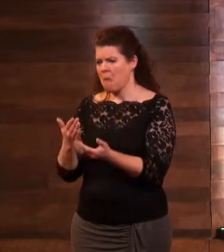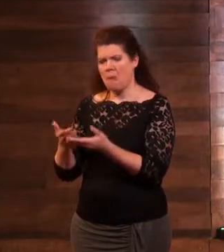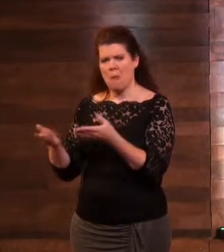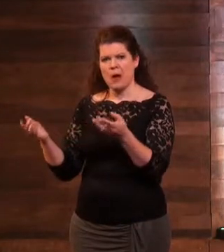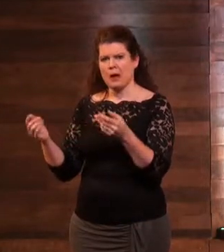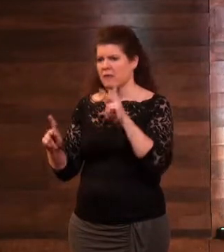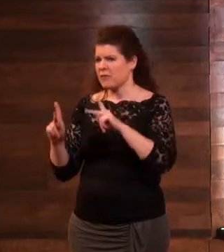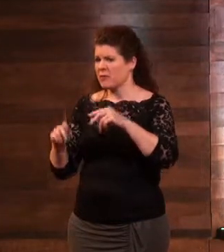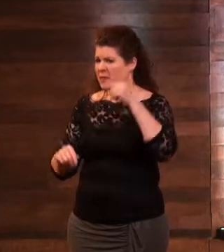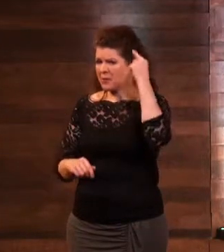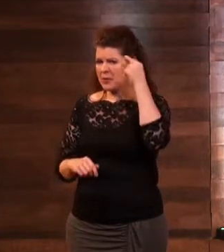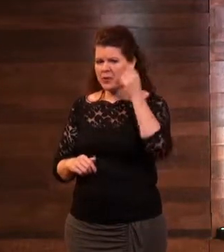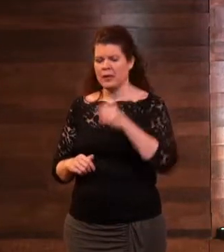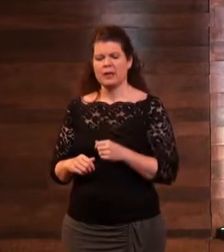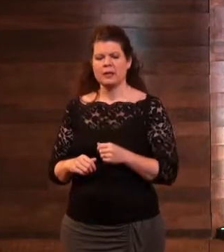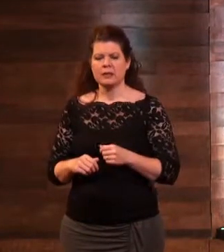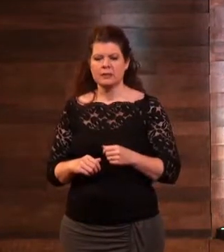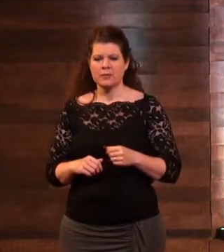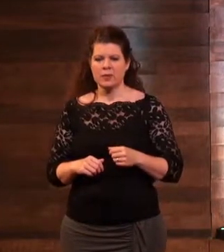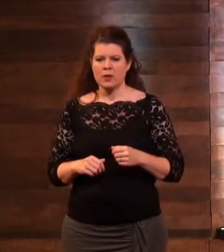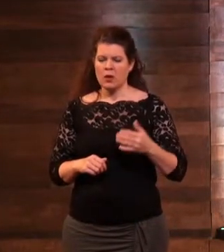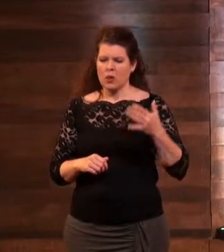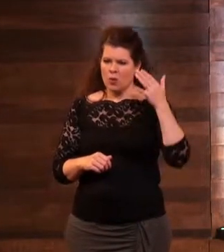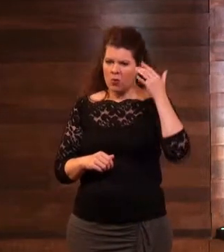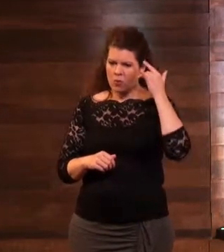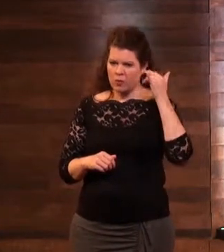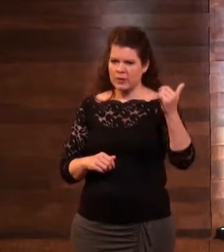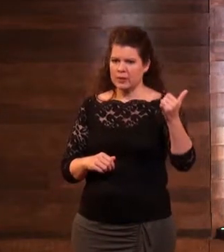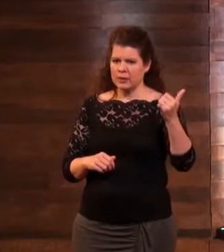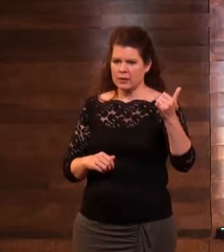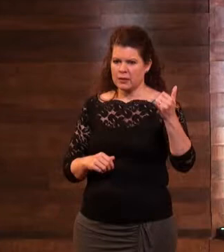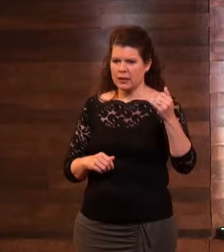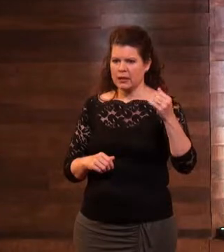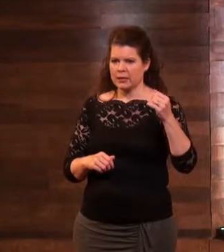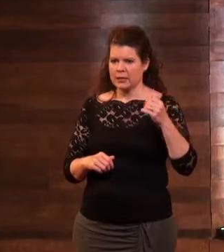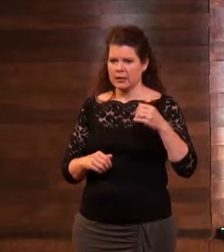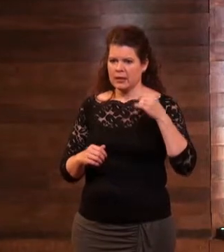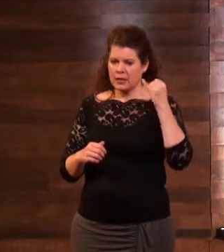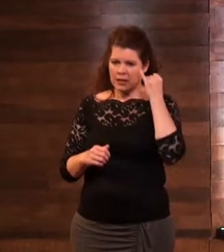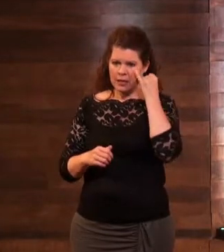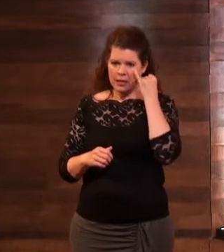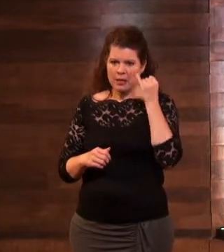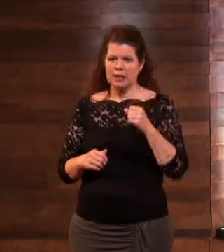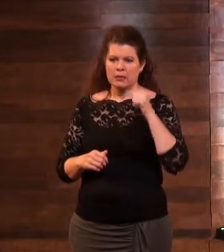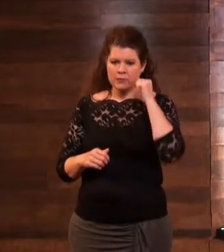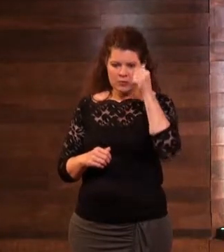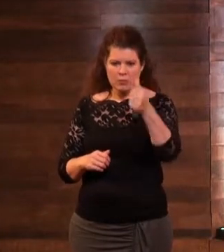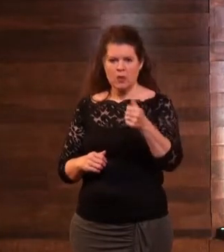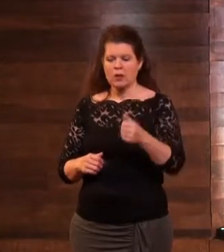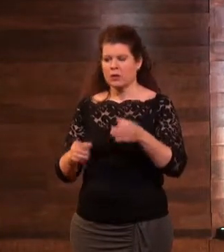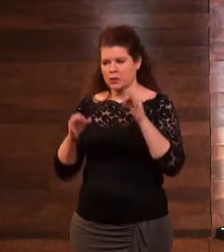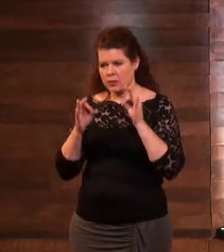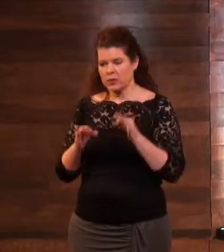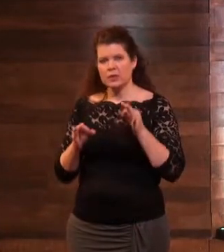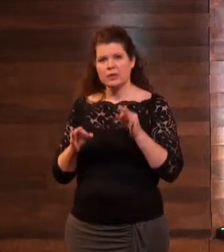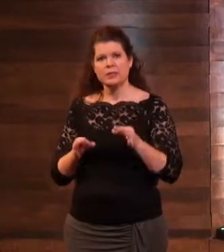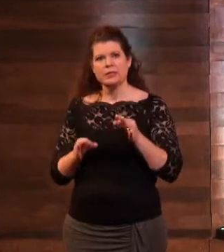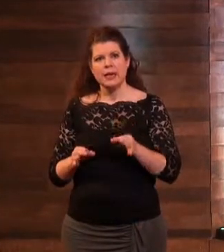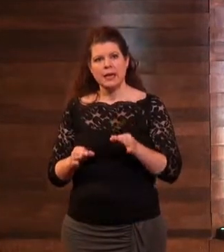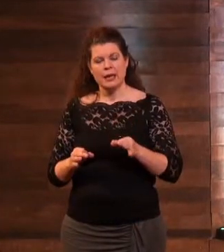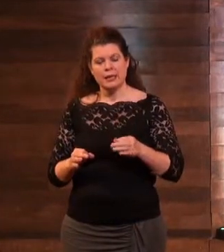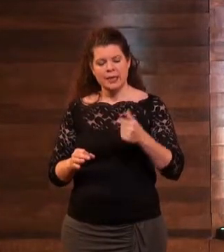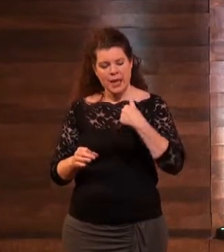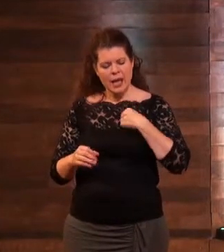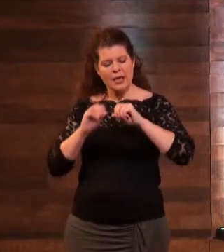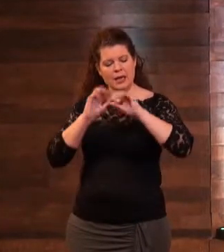What would it look like if tomorrow you decided, this is the day I'm going to be clear about my connection, the connection